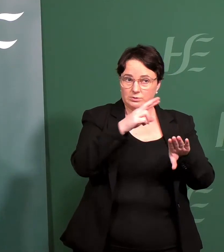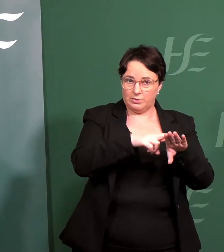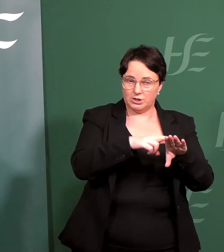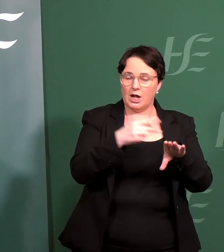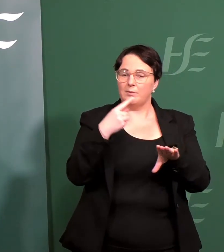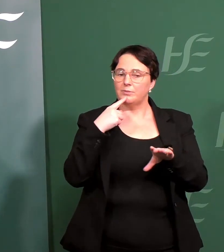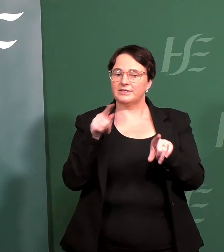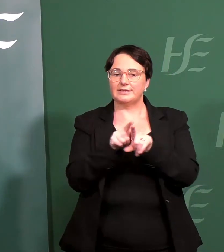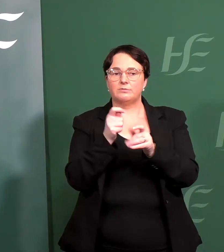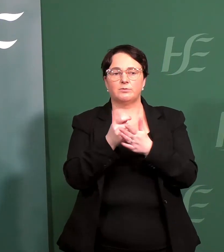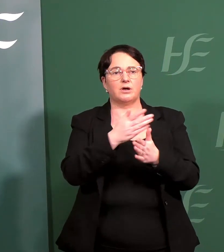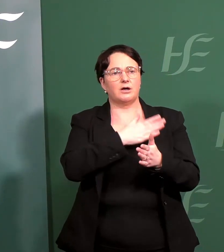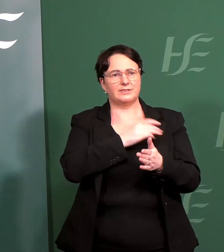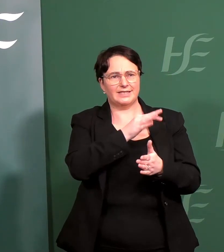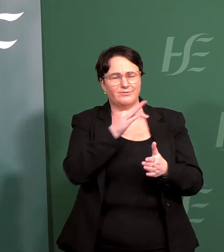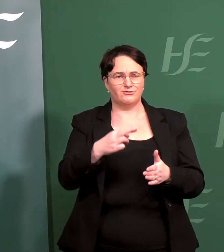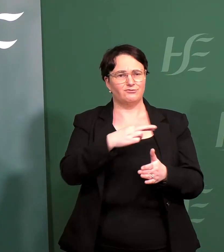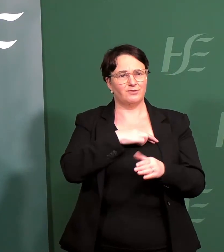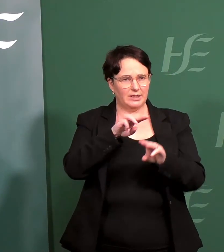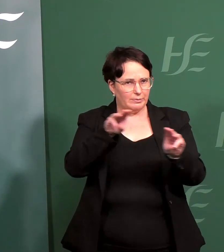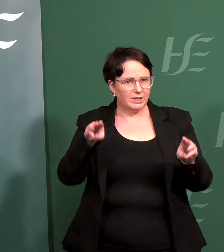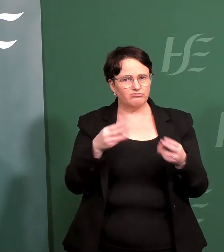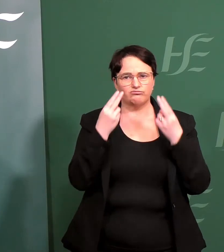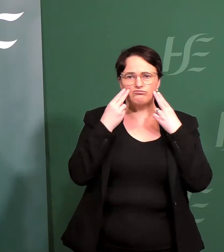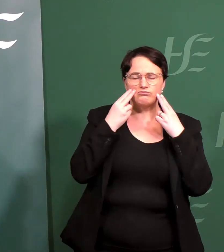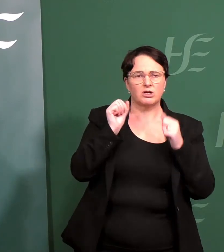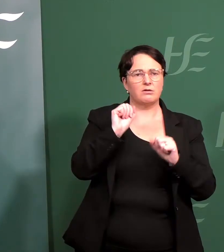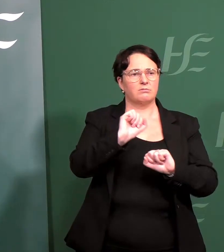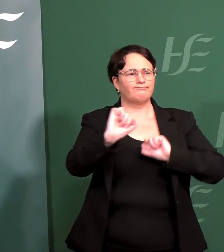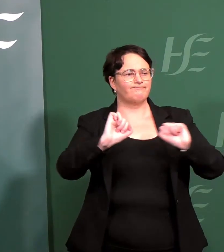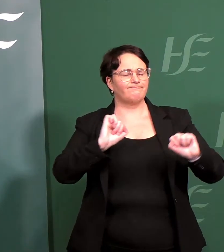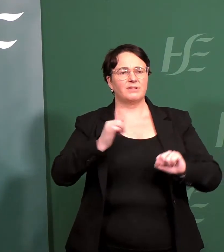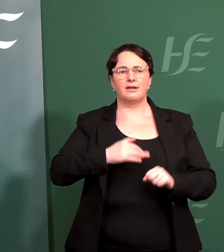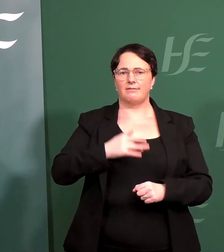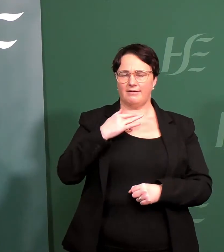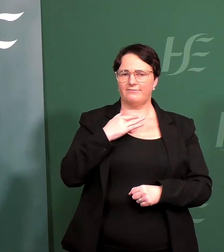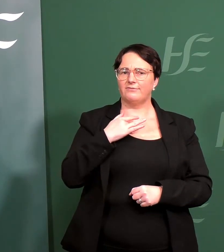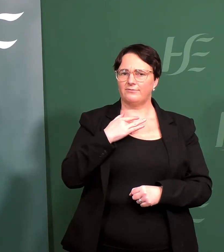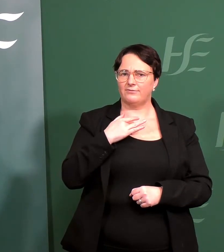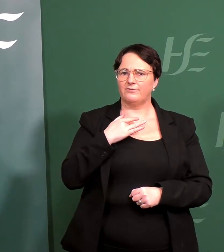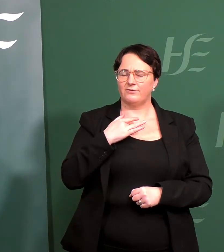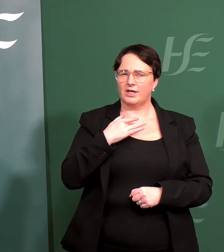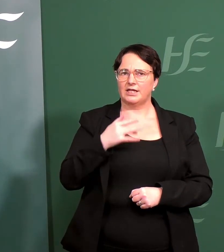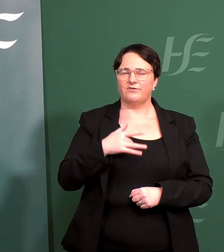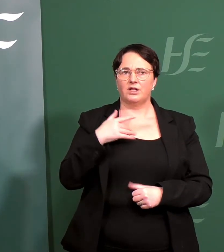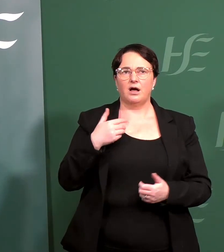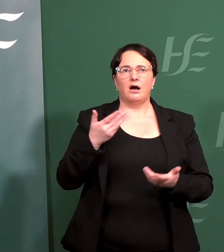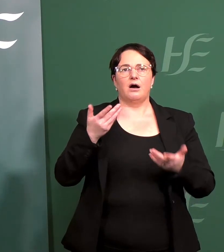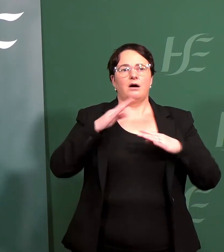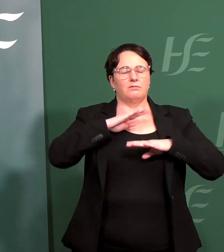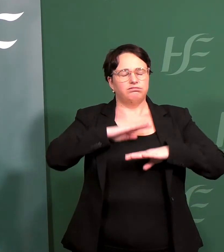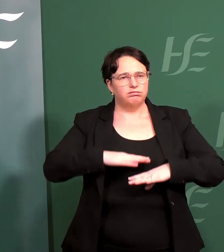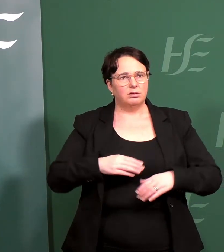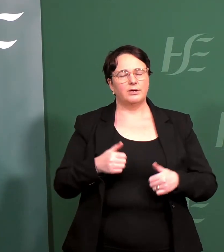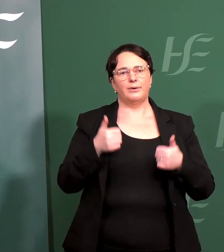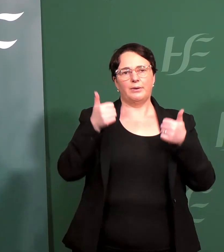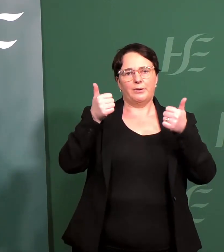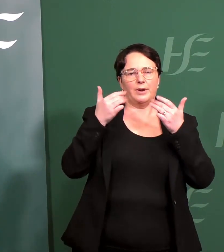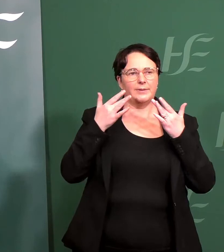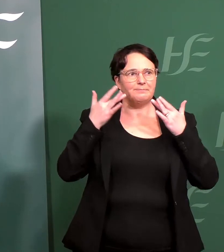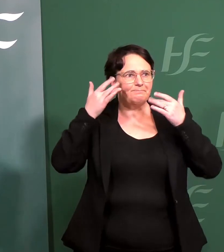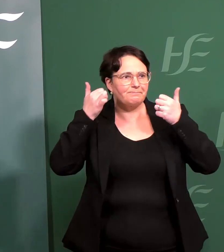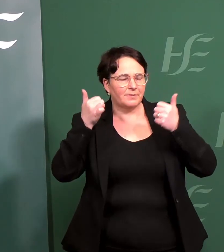all of our staff are real people leading ordinary lives, and they too have got a great lift about where we're all at